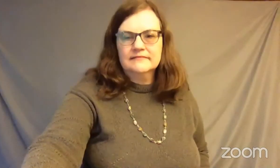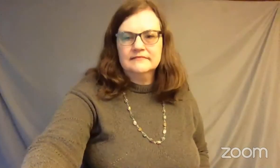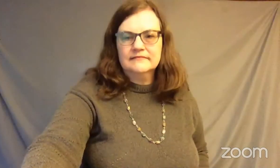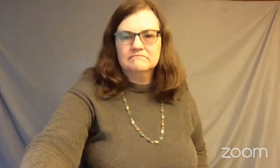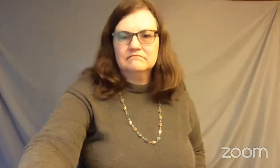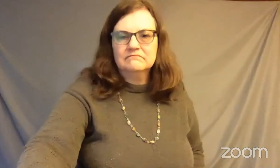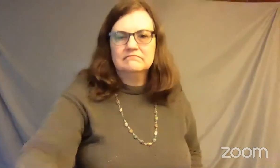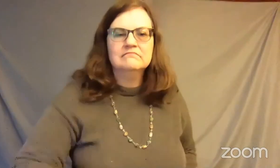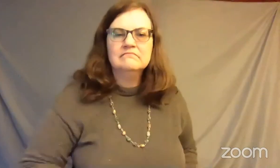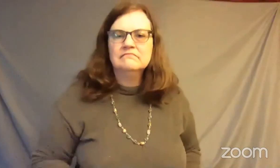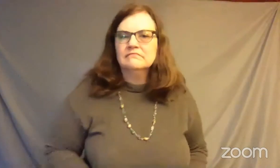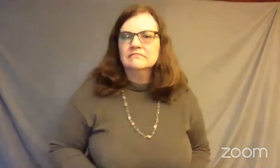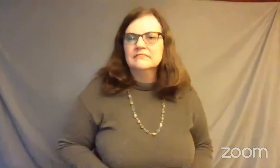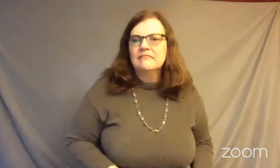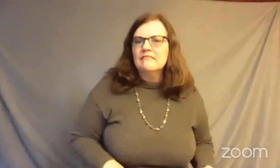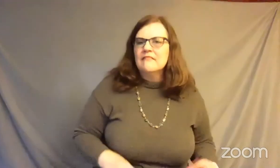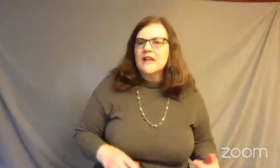that happens as it happens?